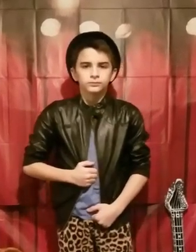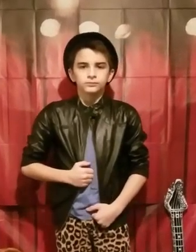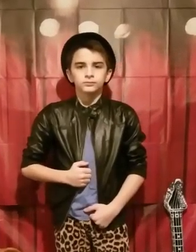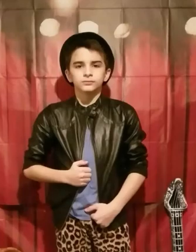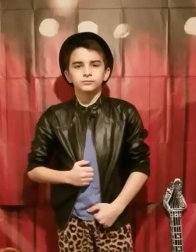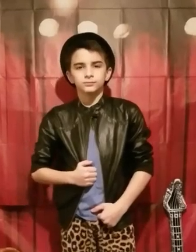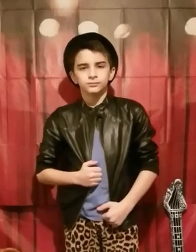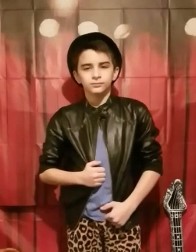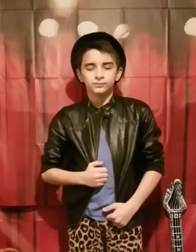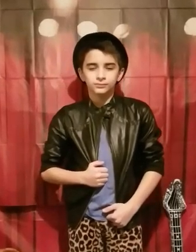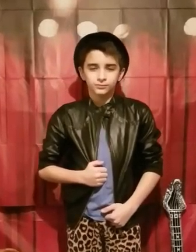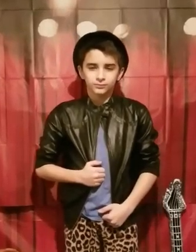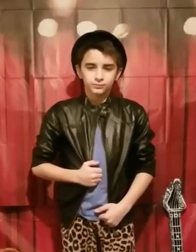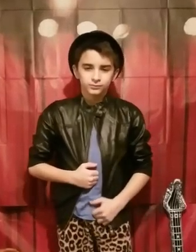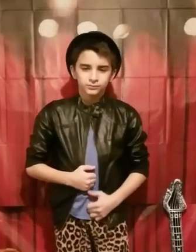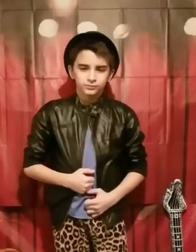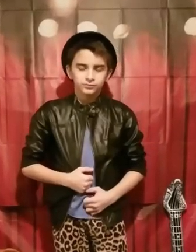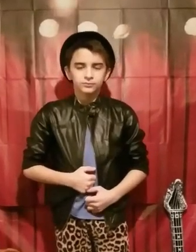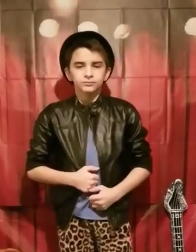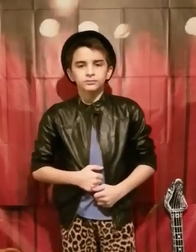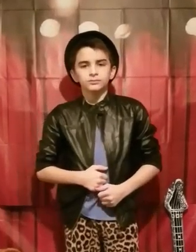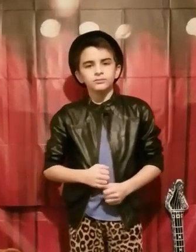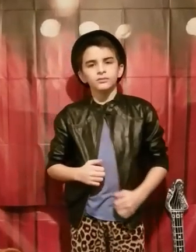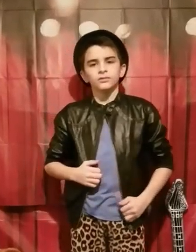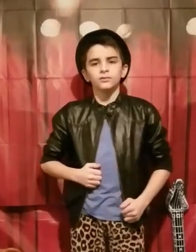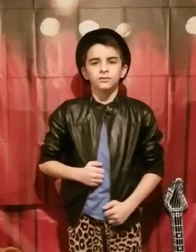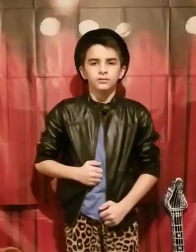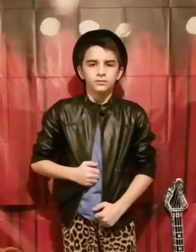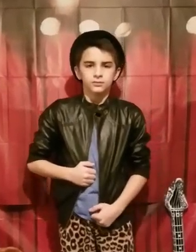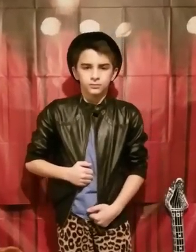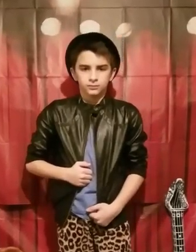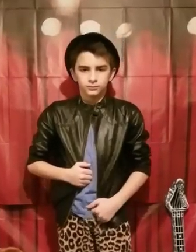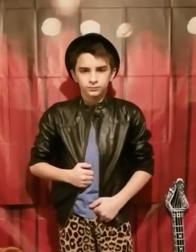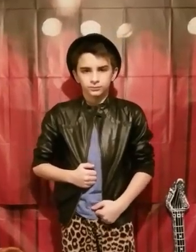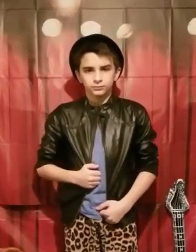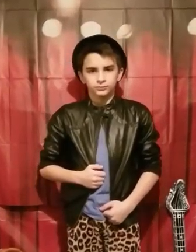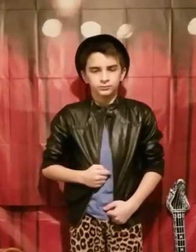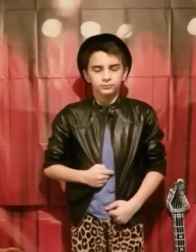Oh, I'm living on a prayer Oh,